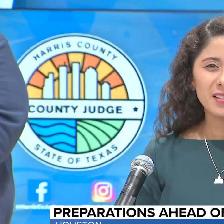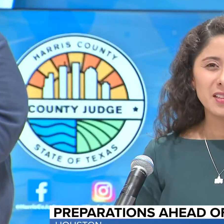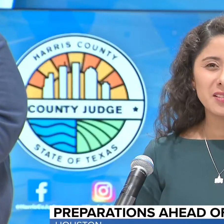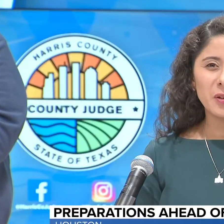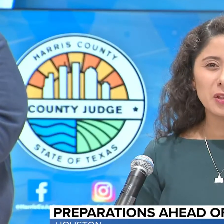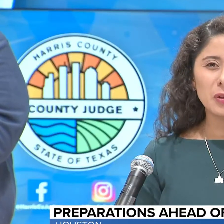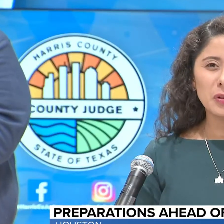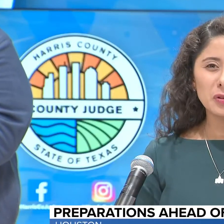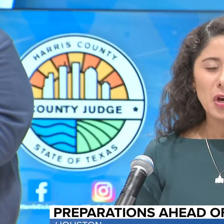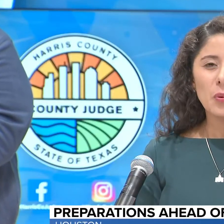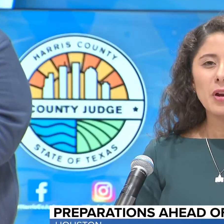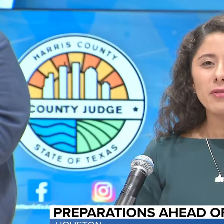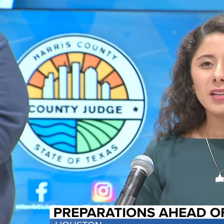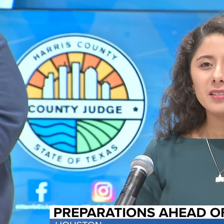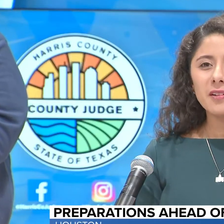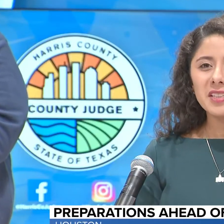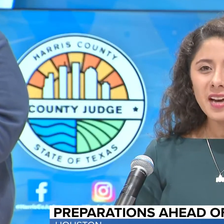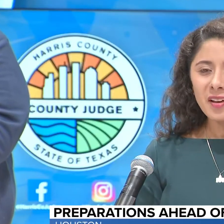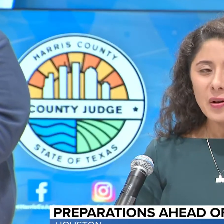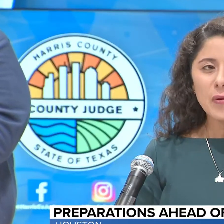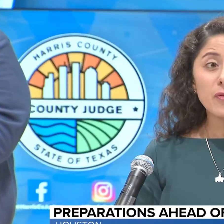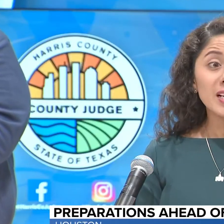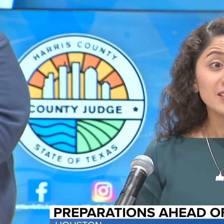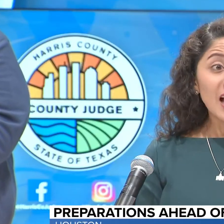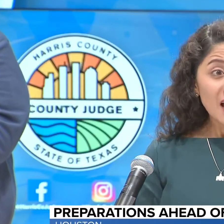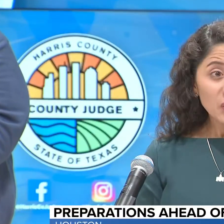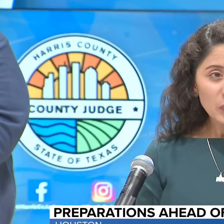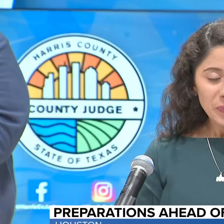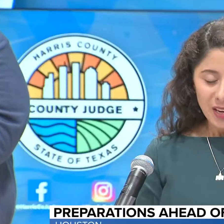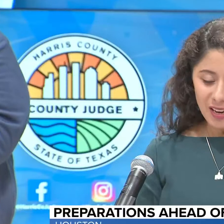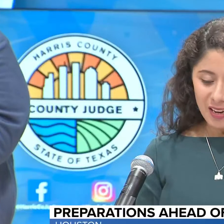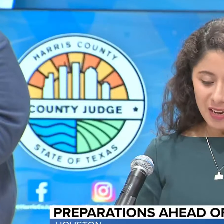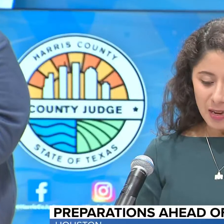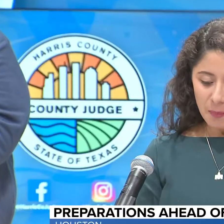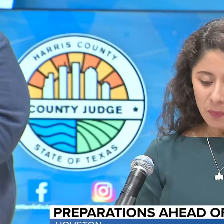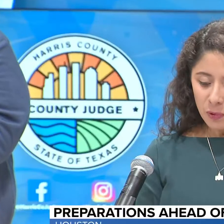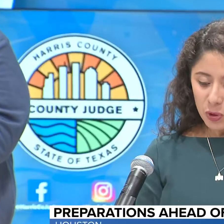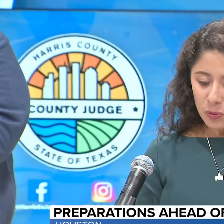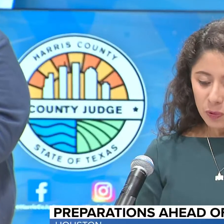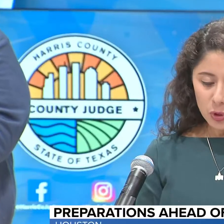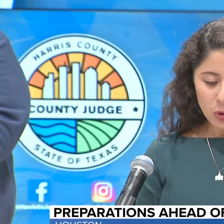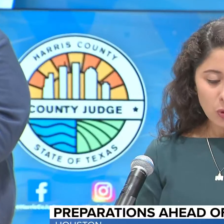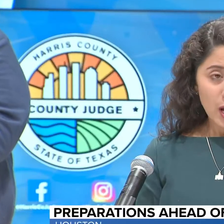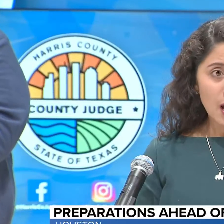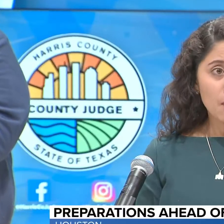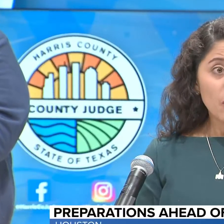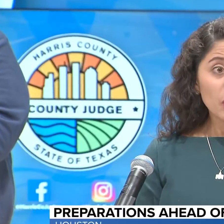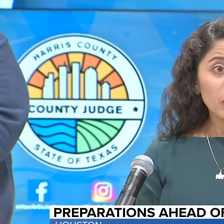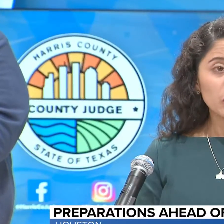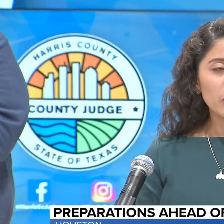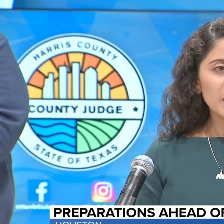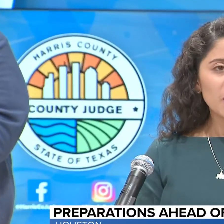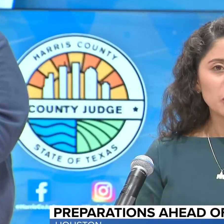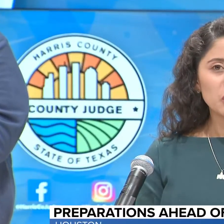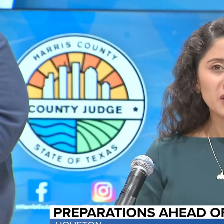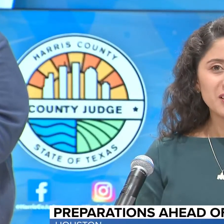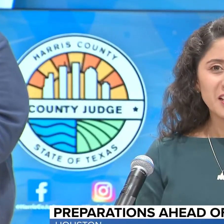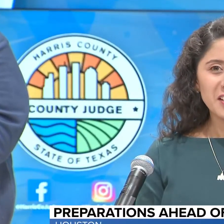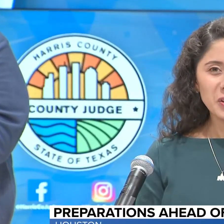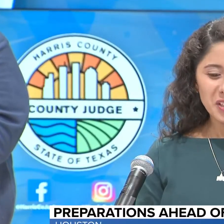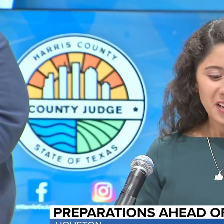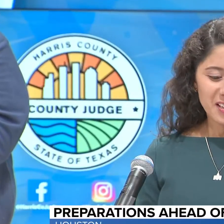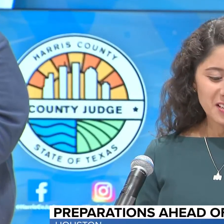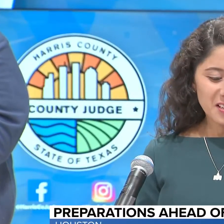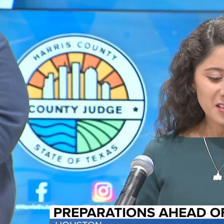nuevo. Y les deseo a todos una feliz Navidad, un feliz año, mucho amor con su familia, con sus